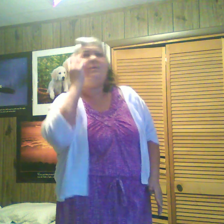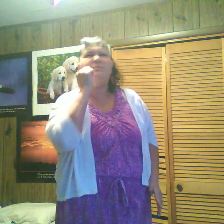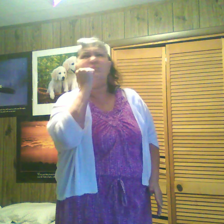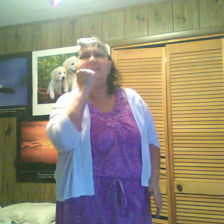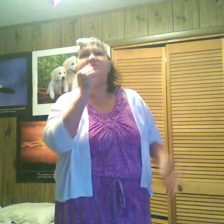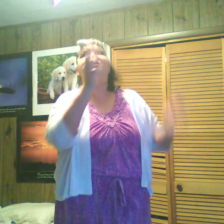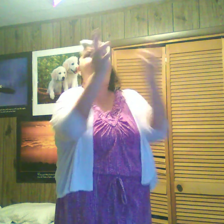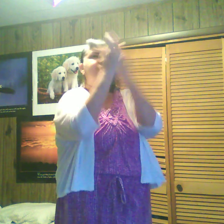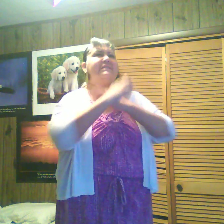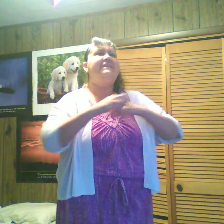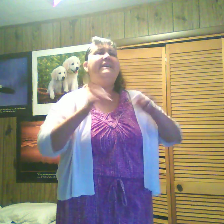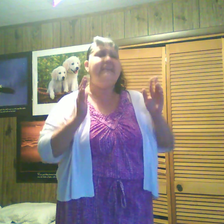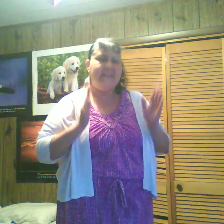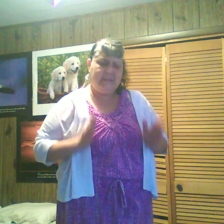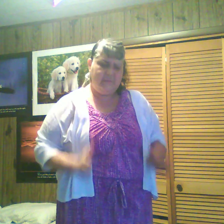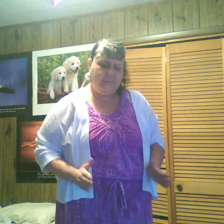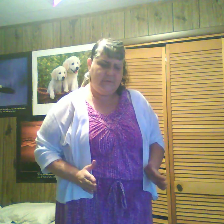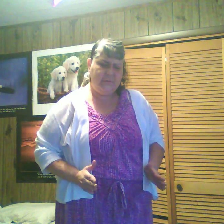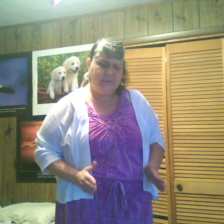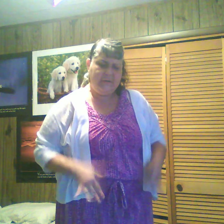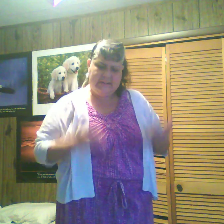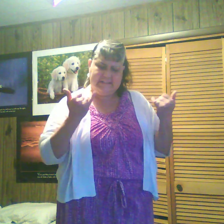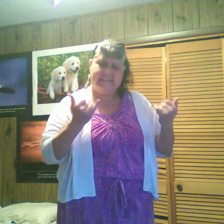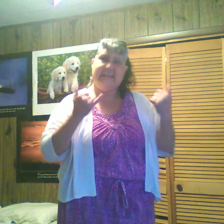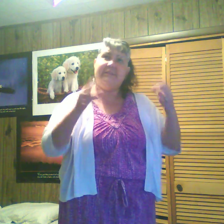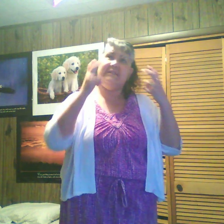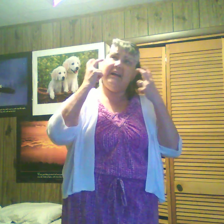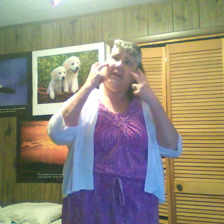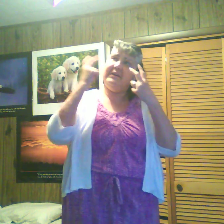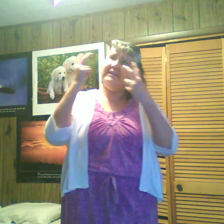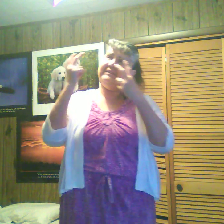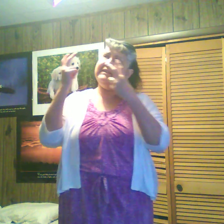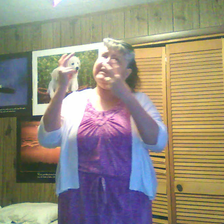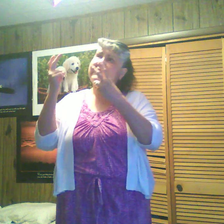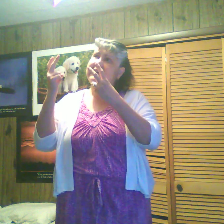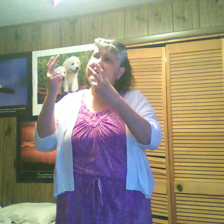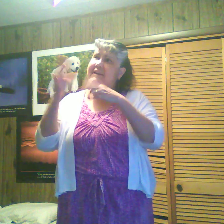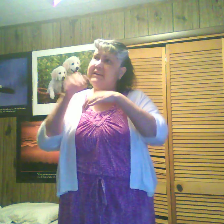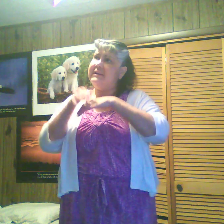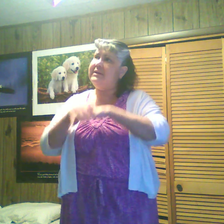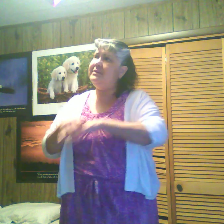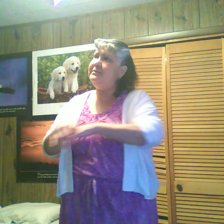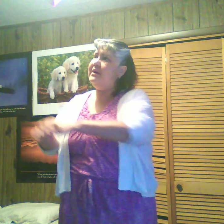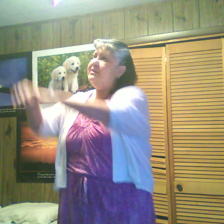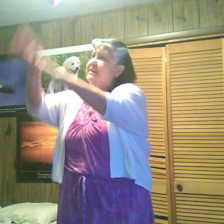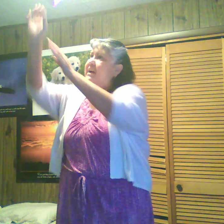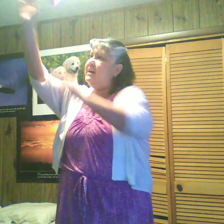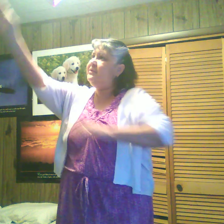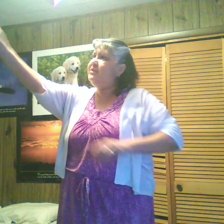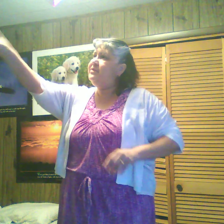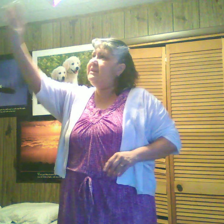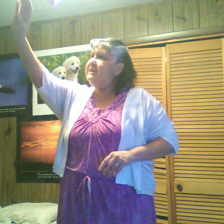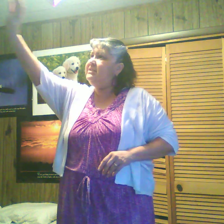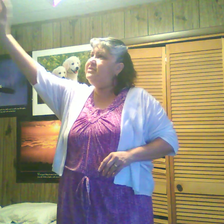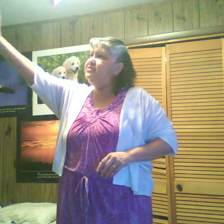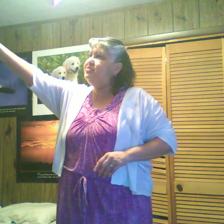precious Redeemer, Seeds now I see Him on Calvary's